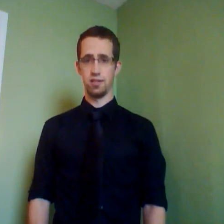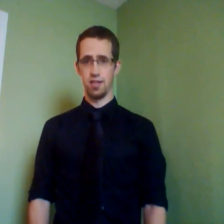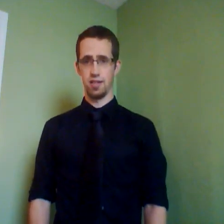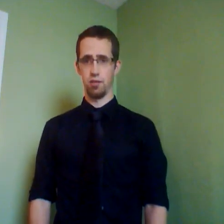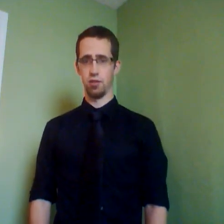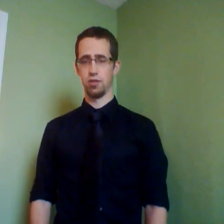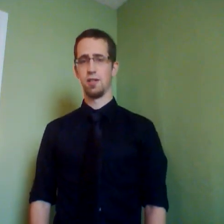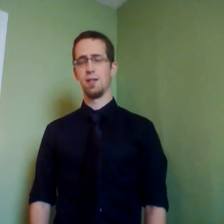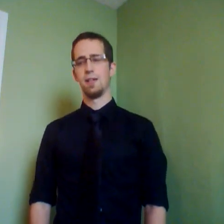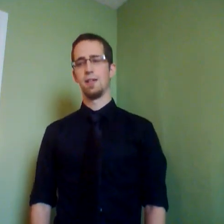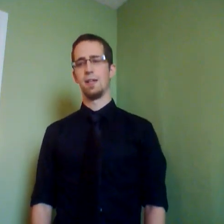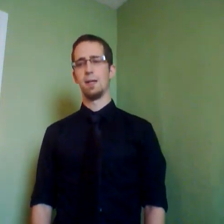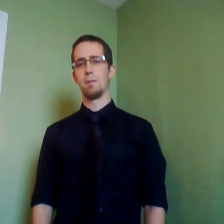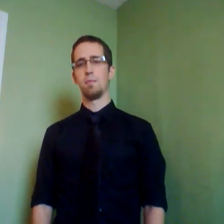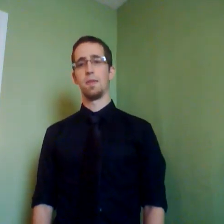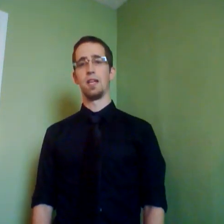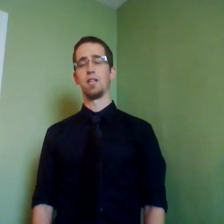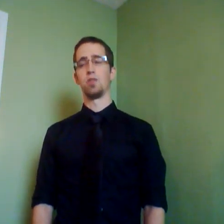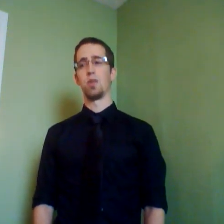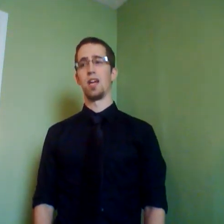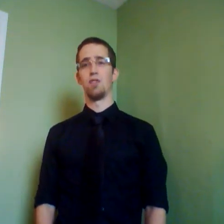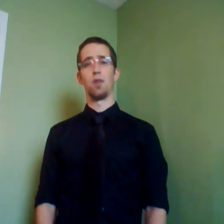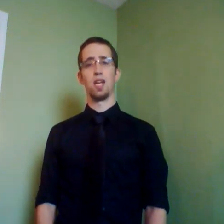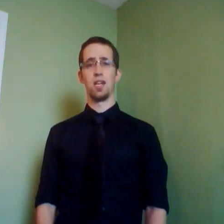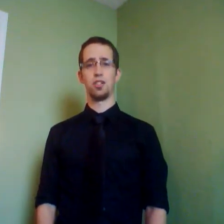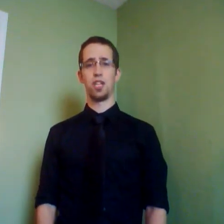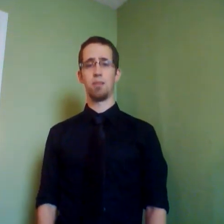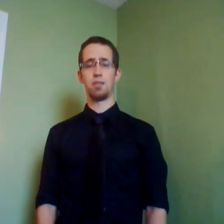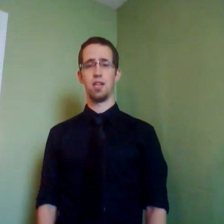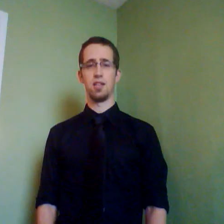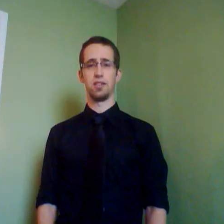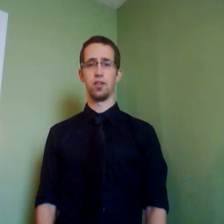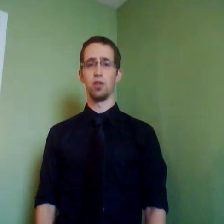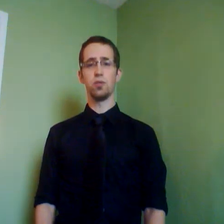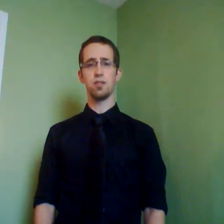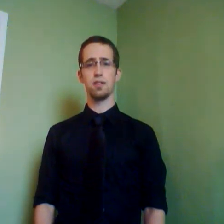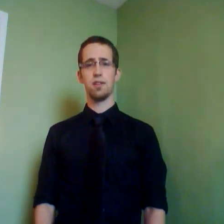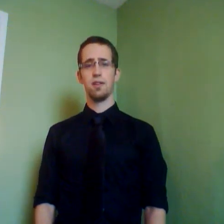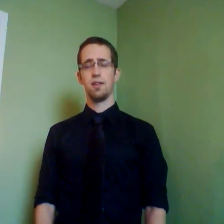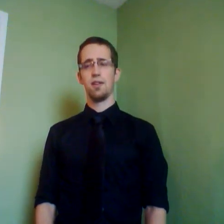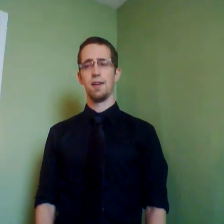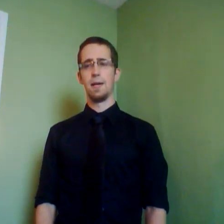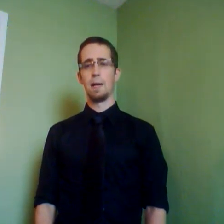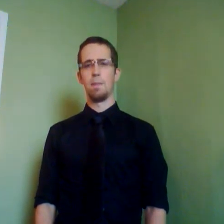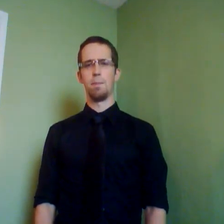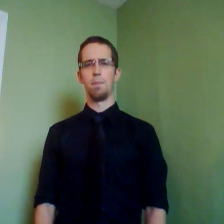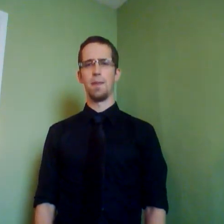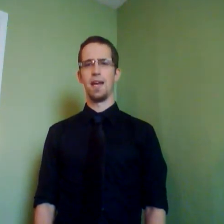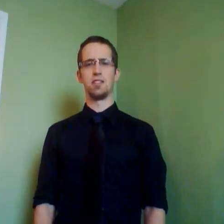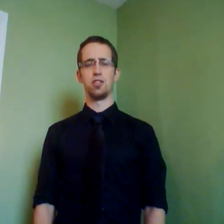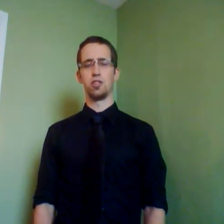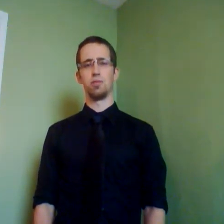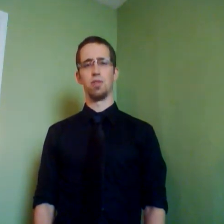sign language. It gives you an idea of what hand shapes ASL uses, and it's just really good